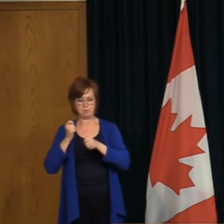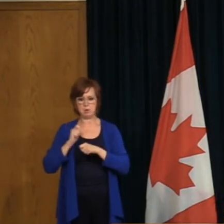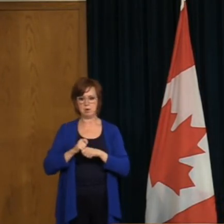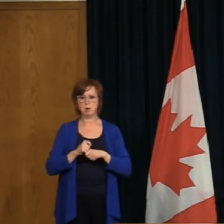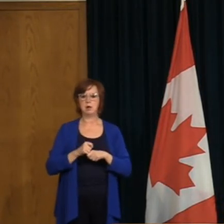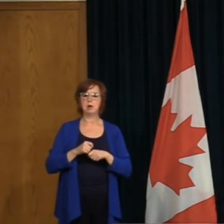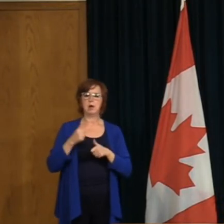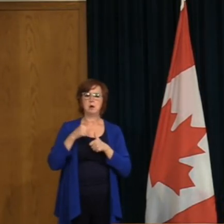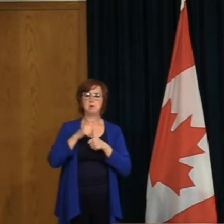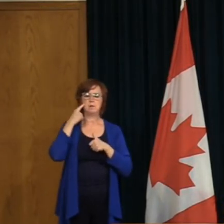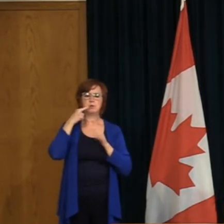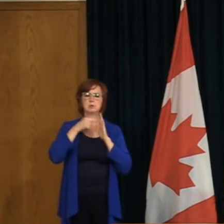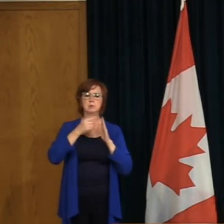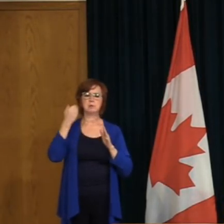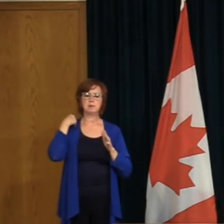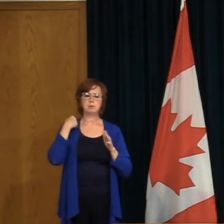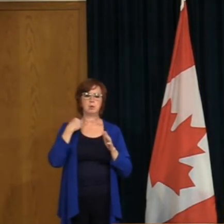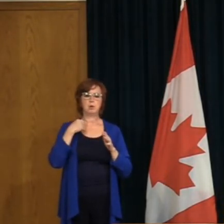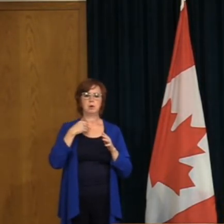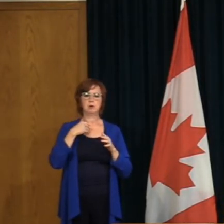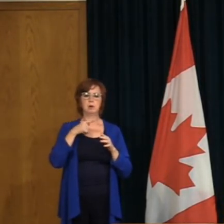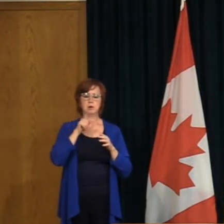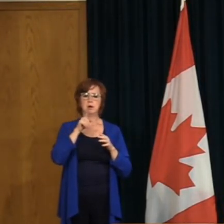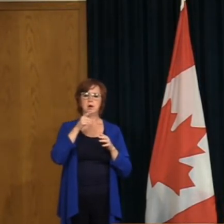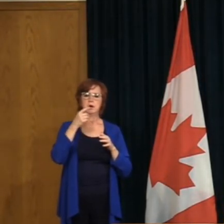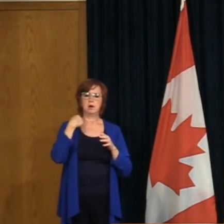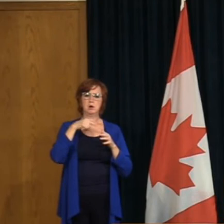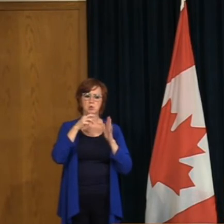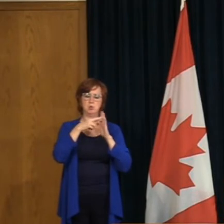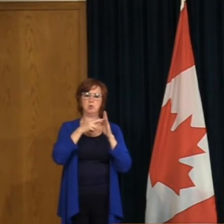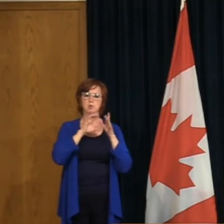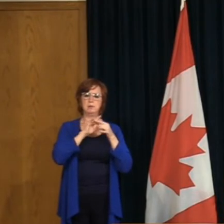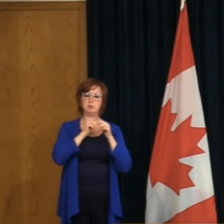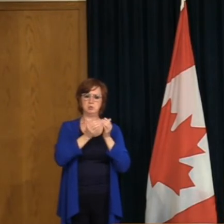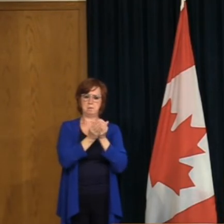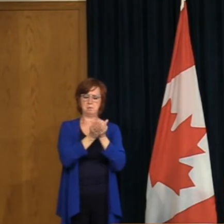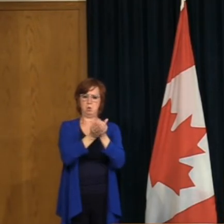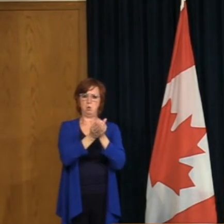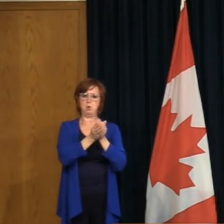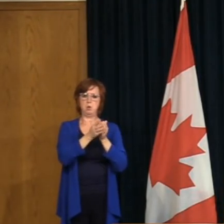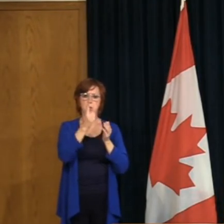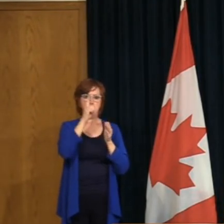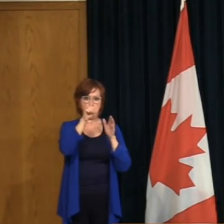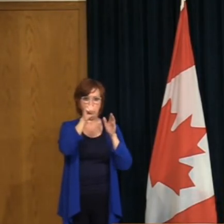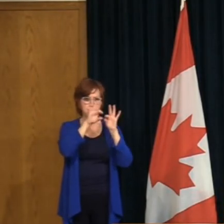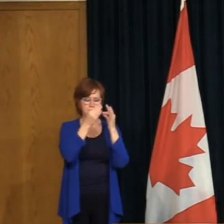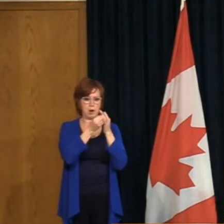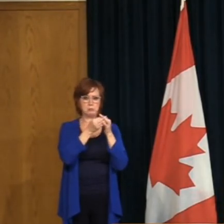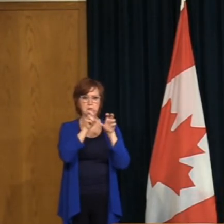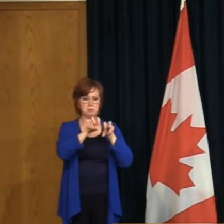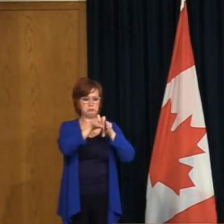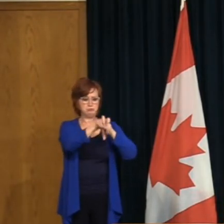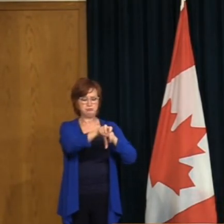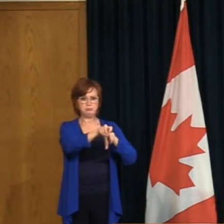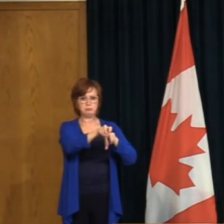over time. The second thing is, although initially they sound quite significant, but I think businesses have, from what